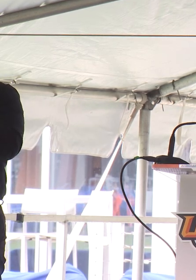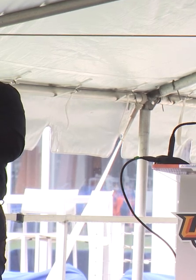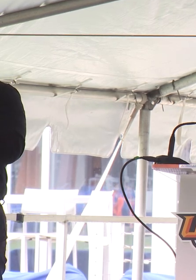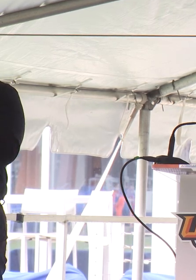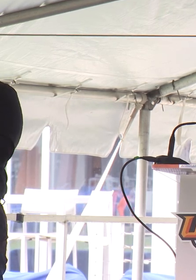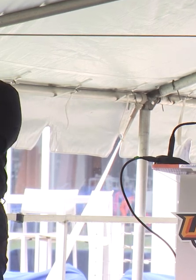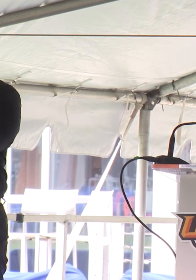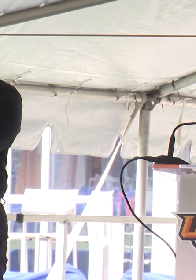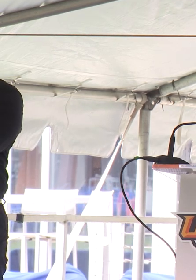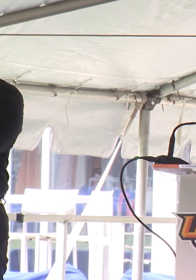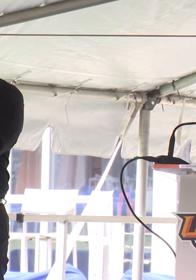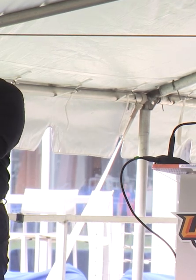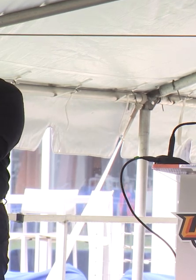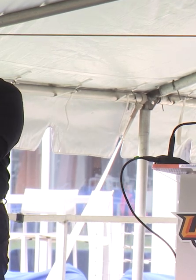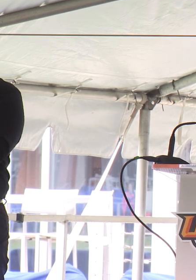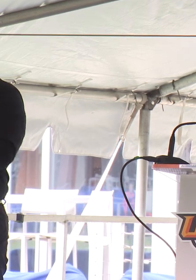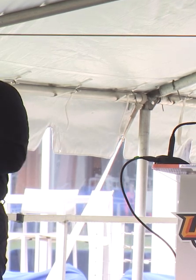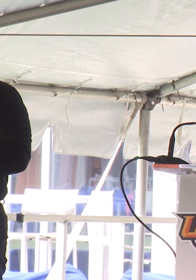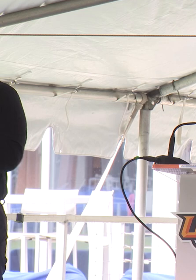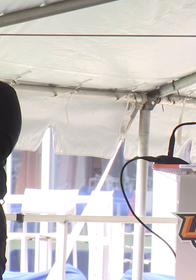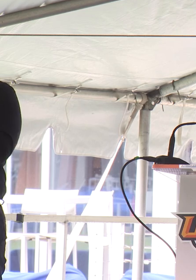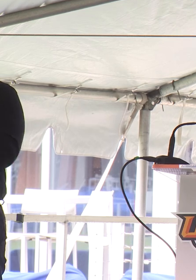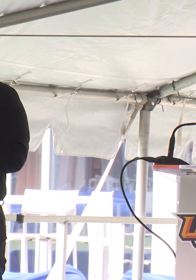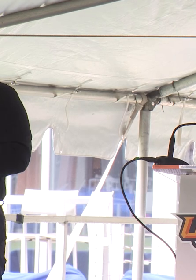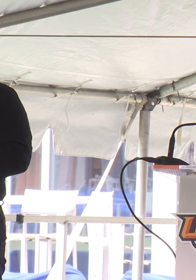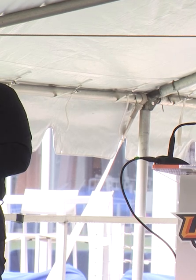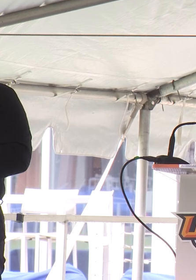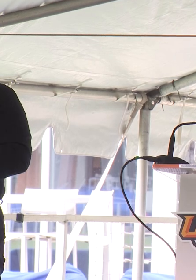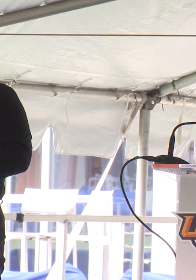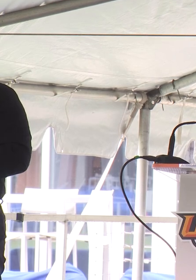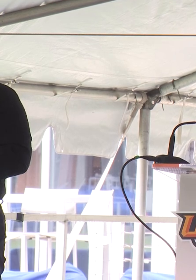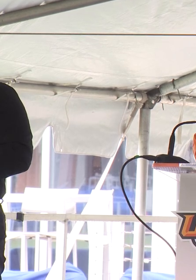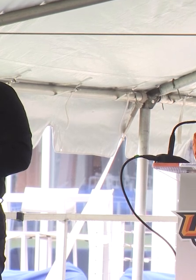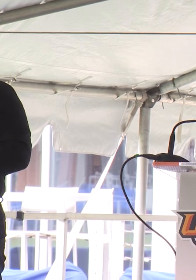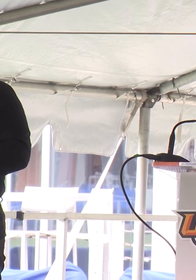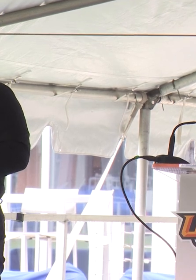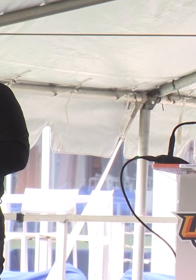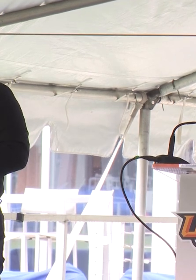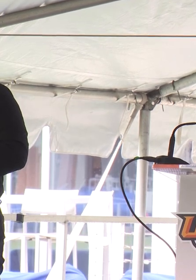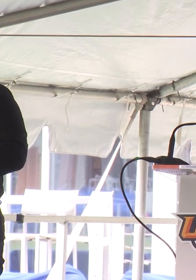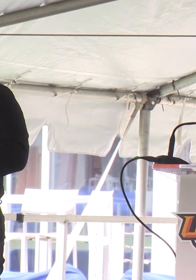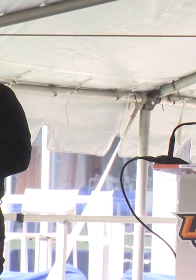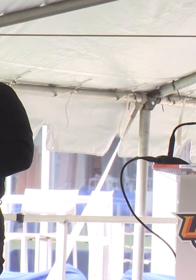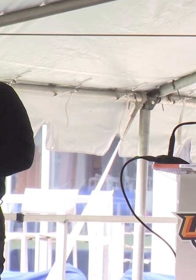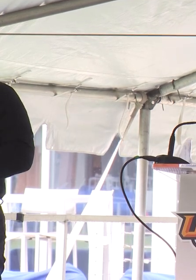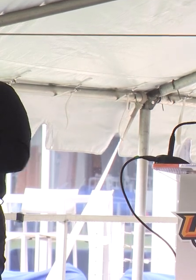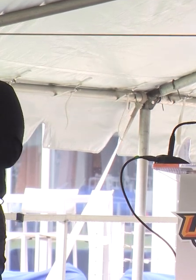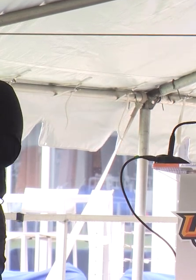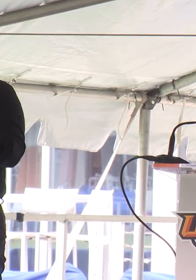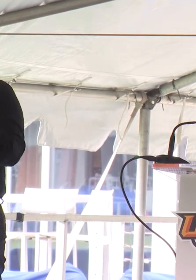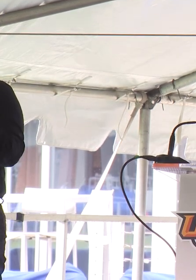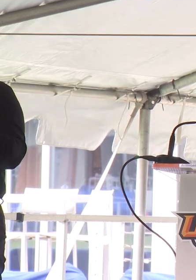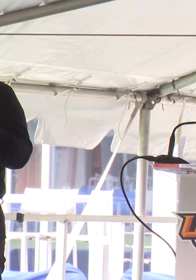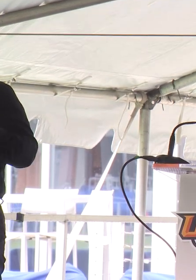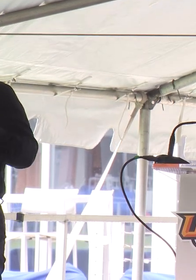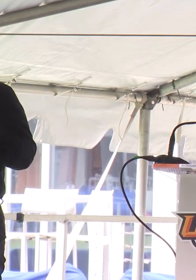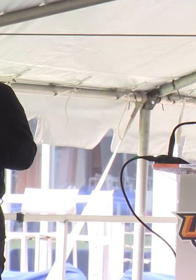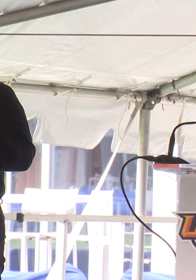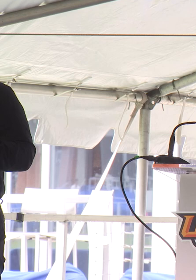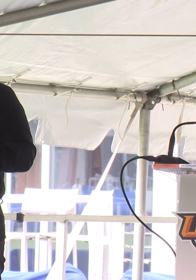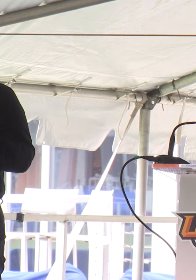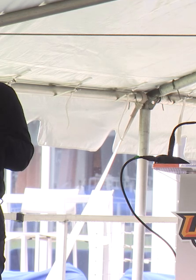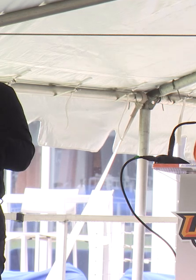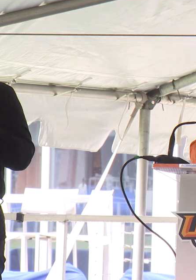want to recognize, if you work for Burt Ogden, Fiesta, any of the dealerships